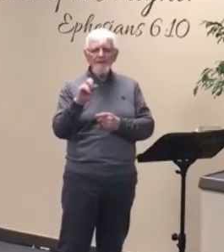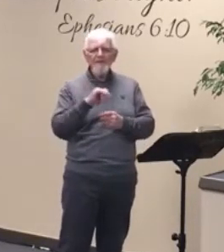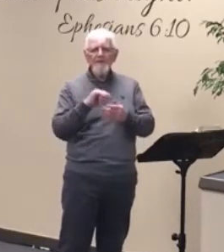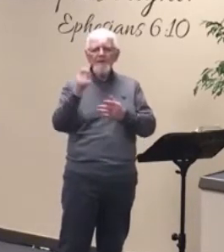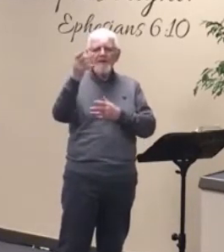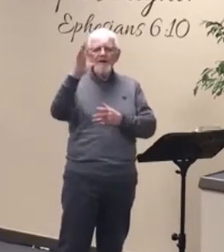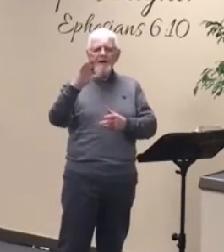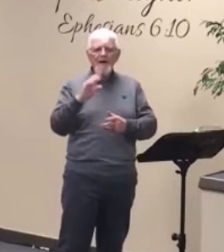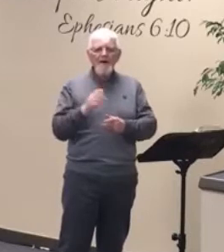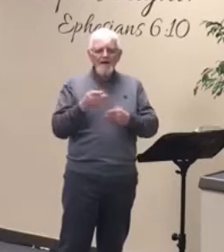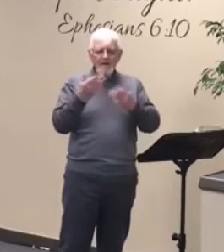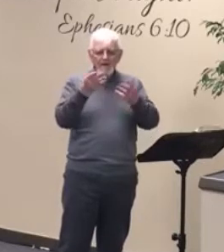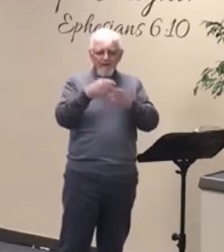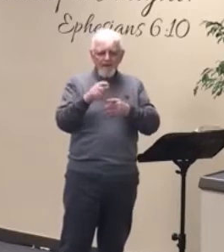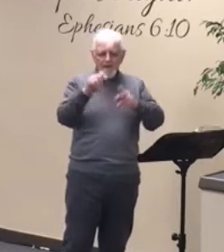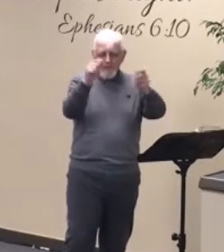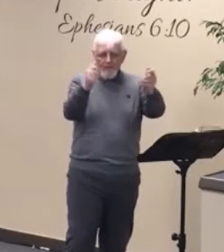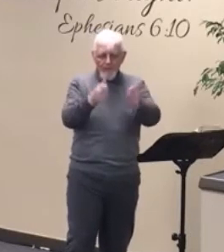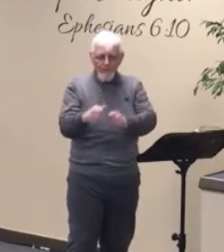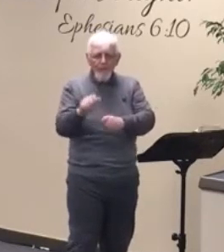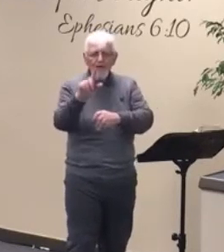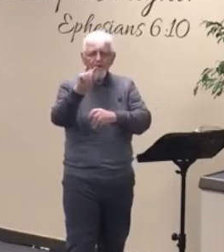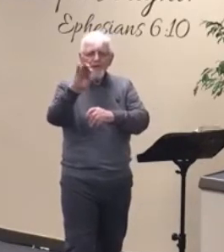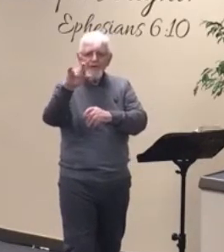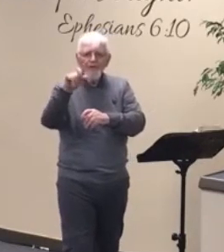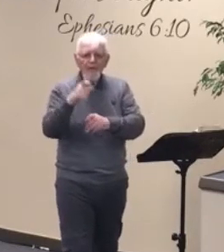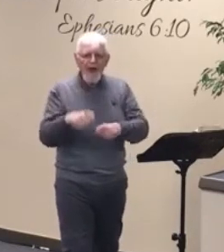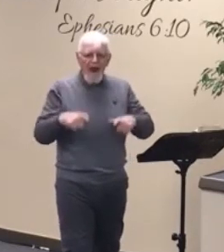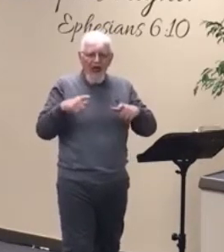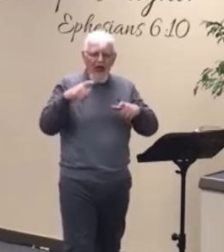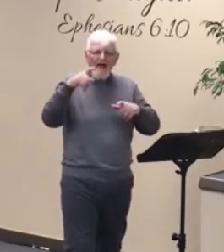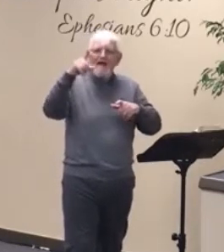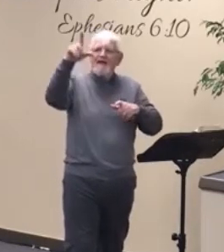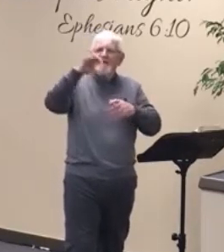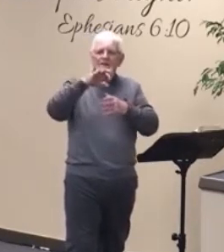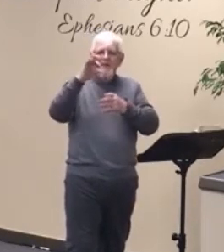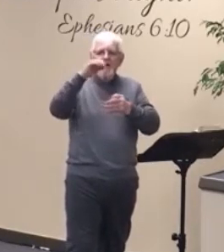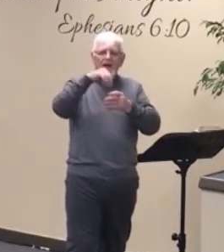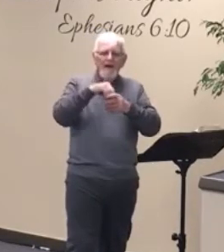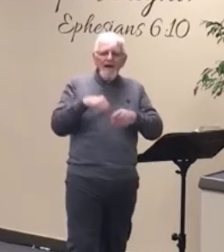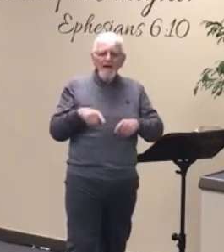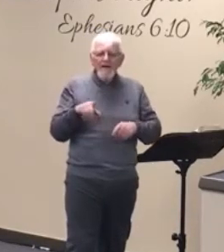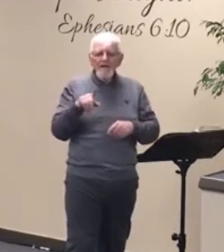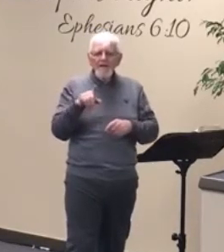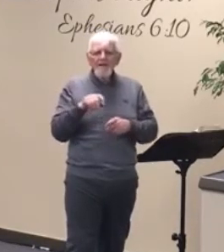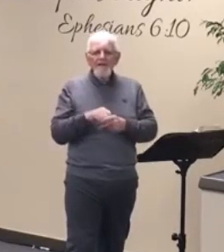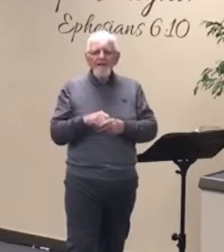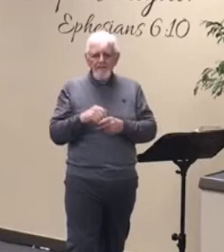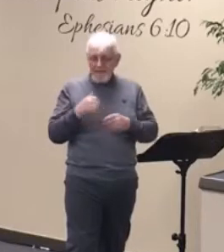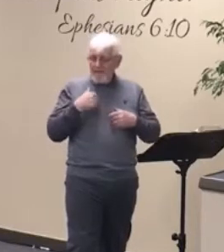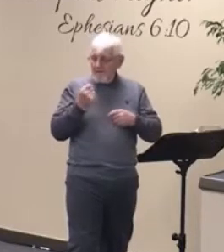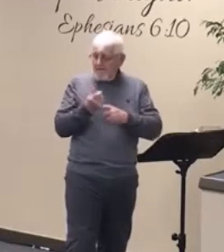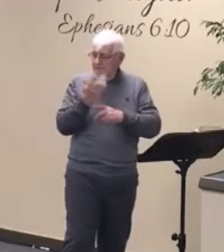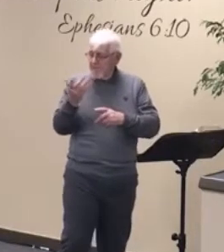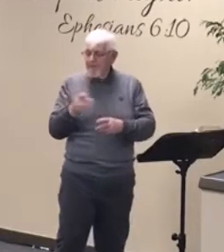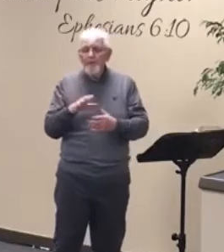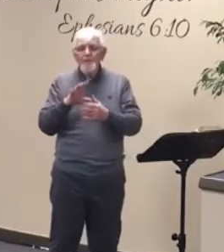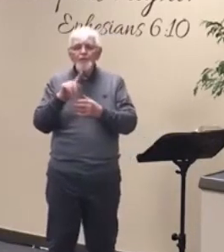for a specific purpose, a tool that has life, that has his spirit inside of you. I have some tools and